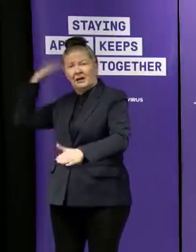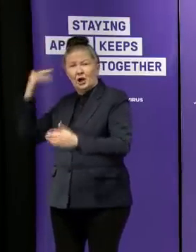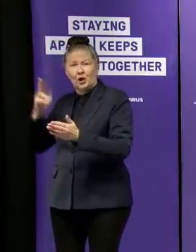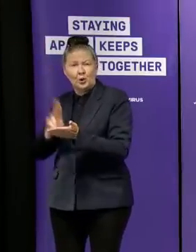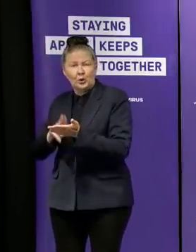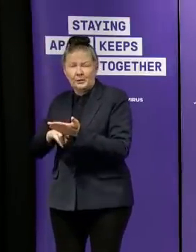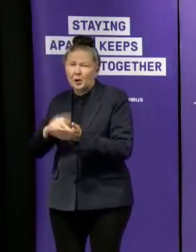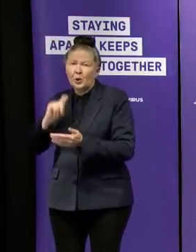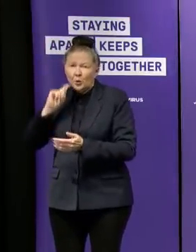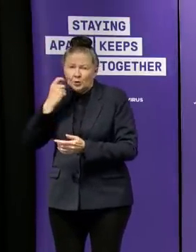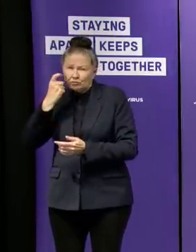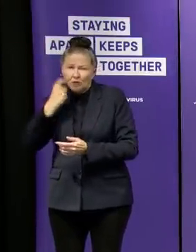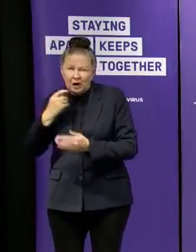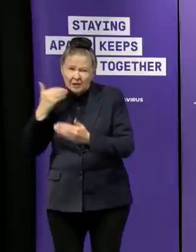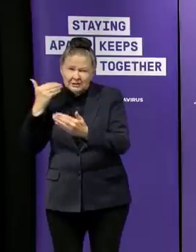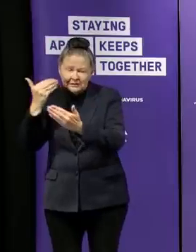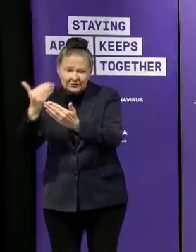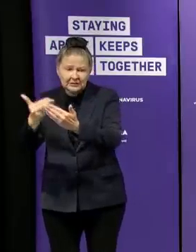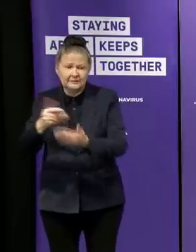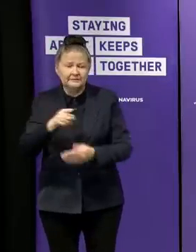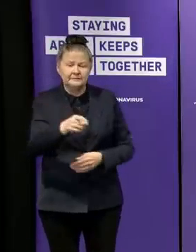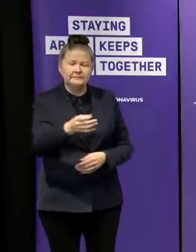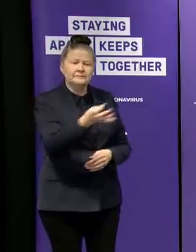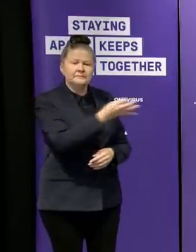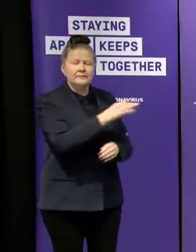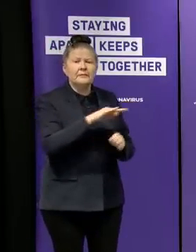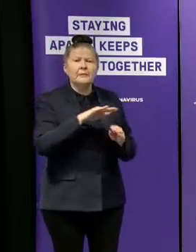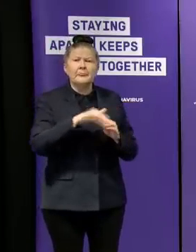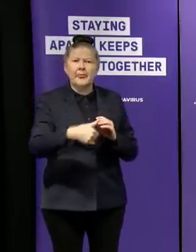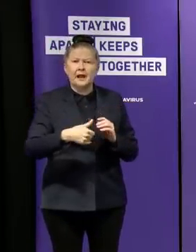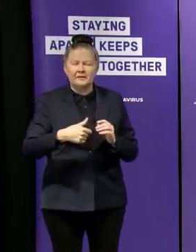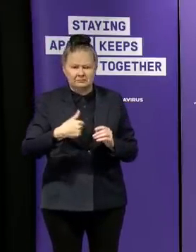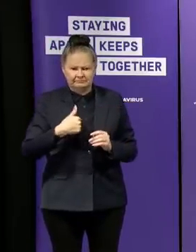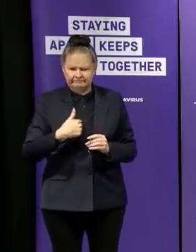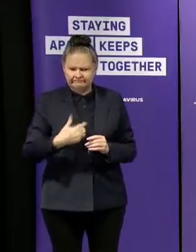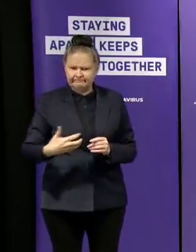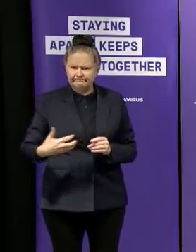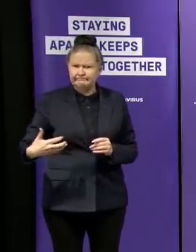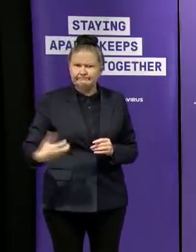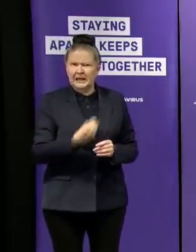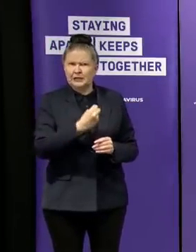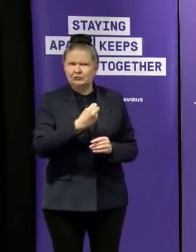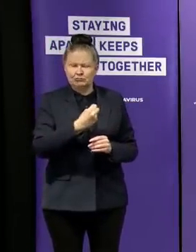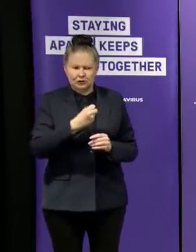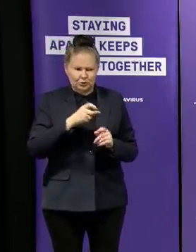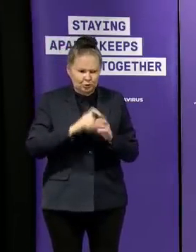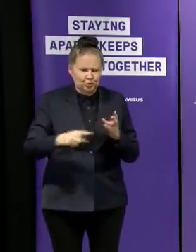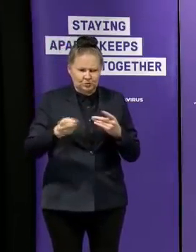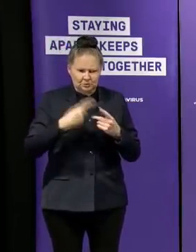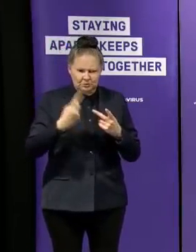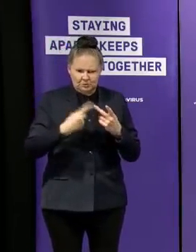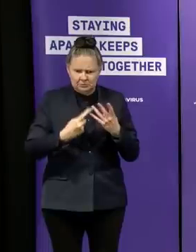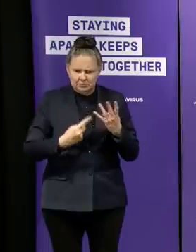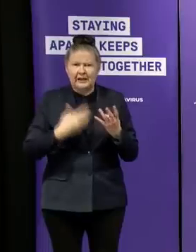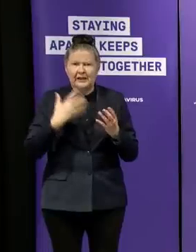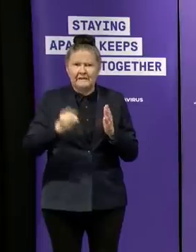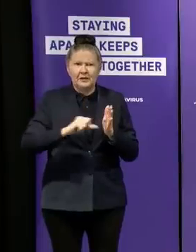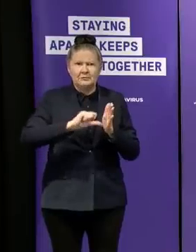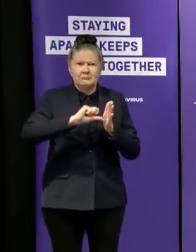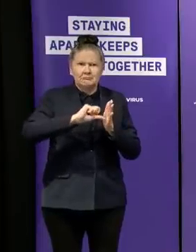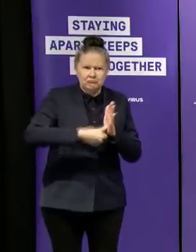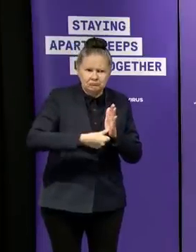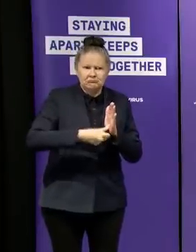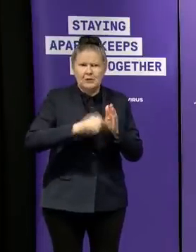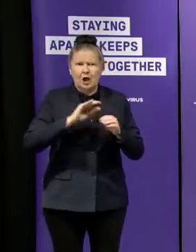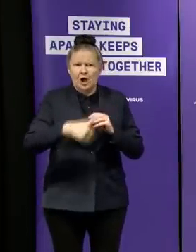the mandatory masks policy, we're the Yes. only state that has that. Is that still subject to sort of the daily review as all these other restrictions? And at what sort